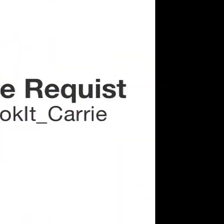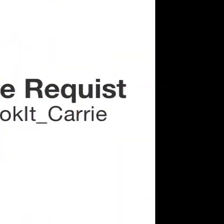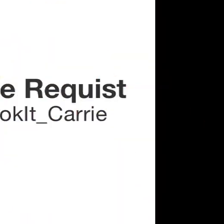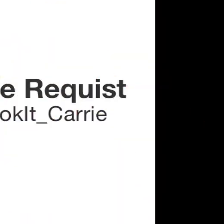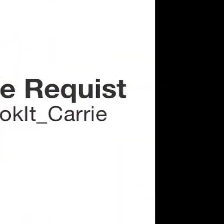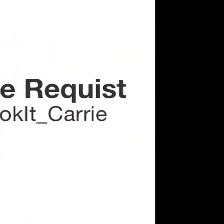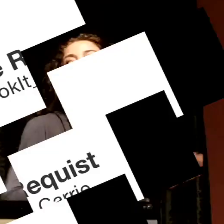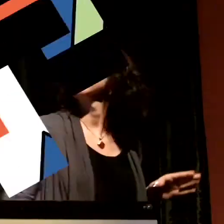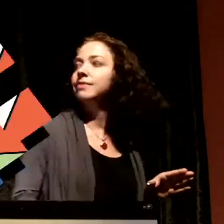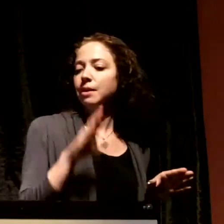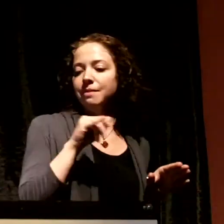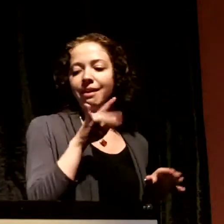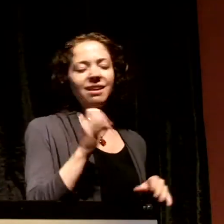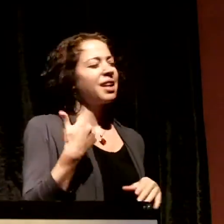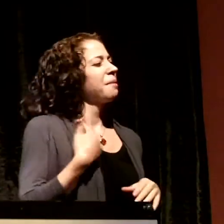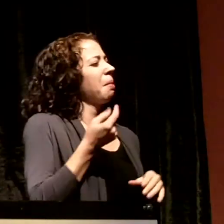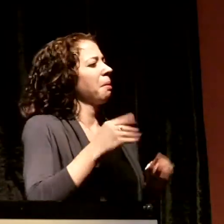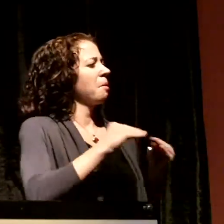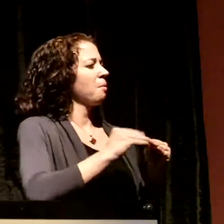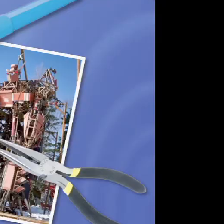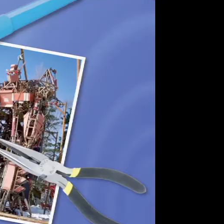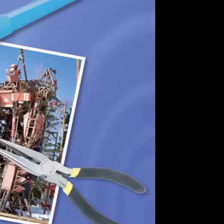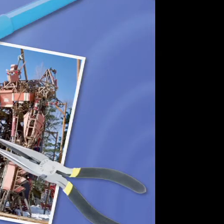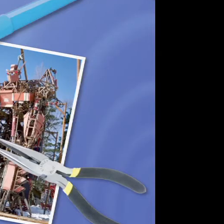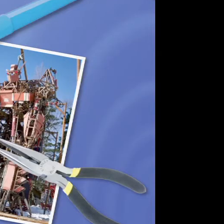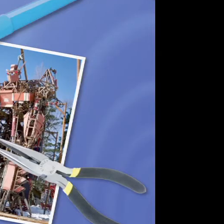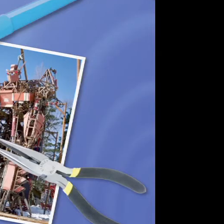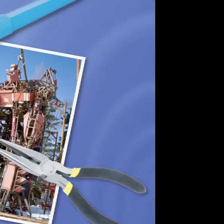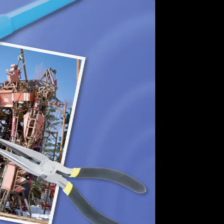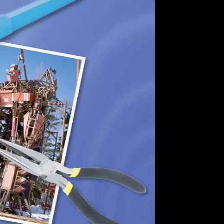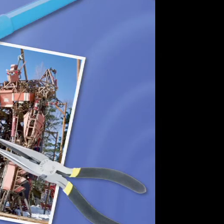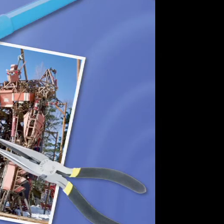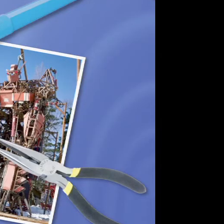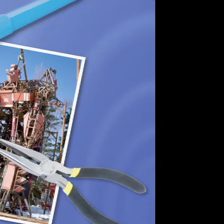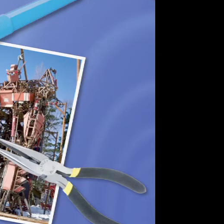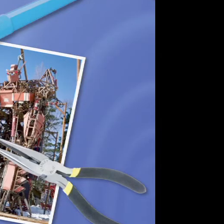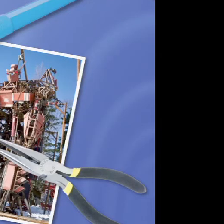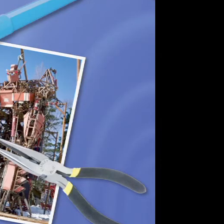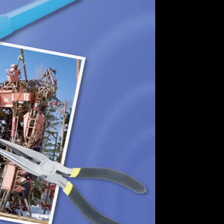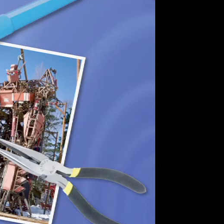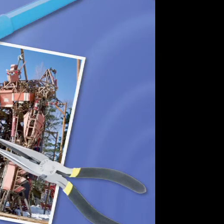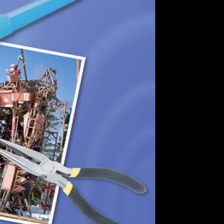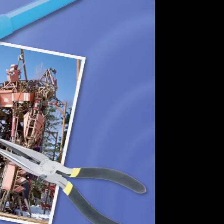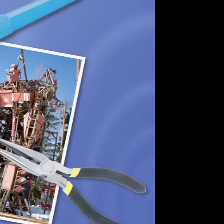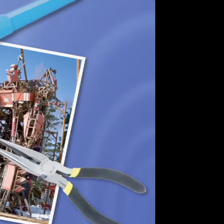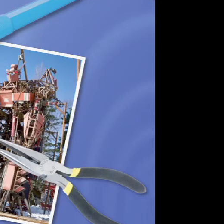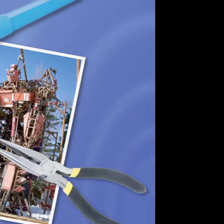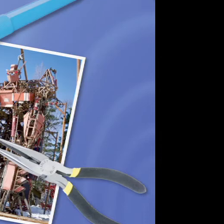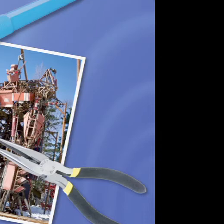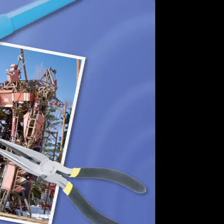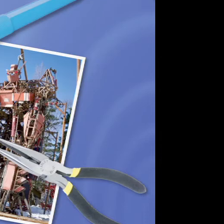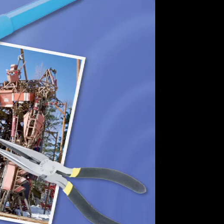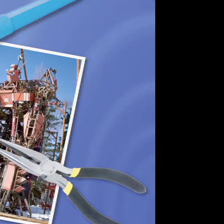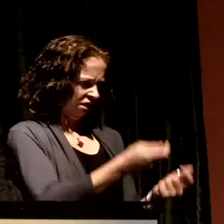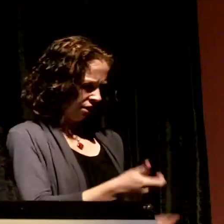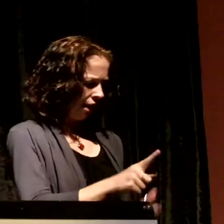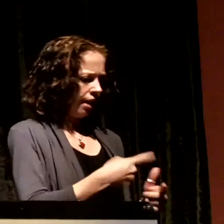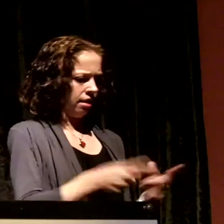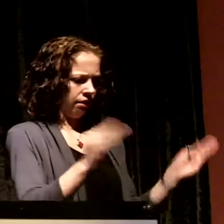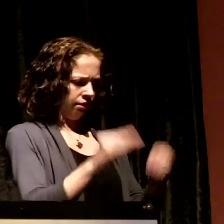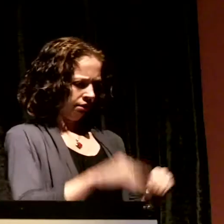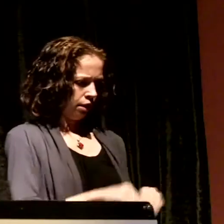Hey, I'm Carrie, and I'm more of a software geek. I wasn't one of those kids who disassembled the VCR to make a robot or asked for